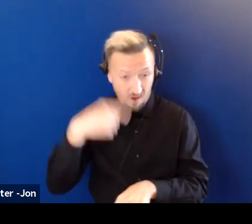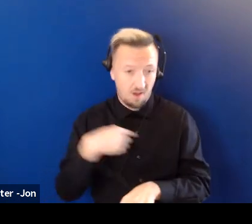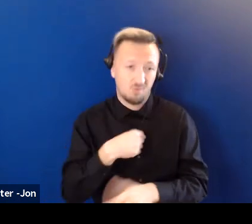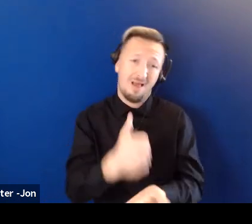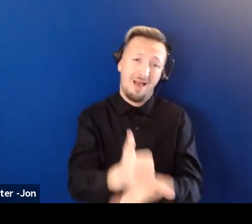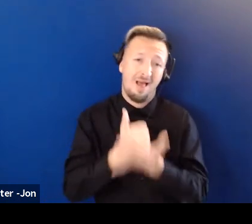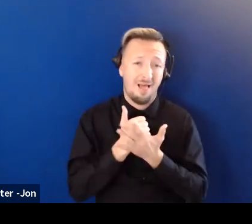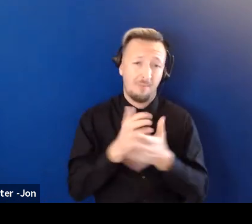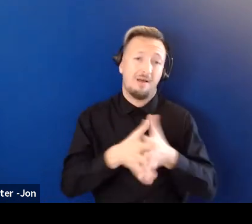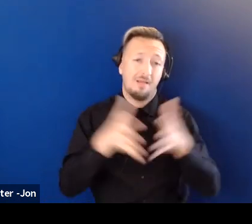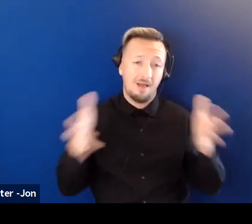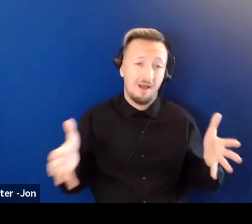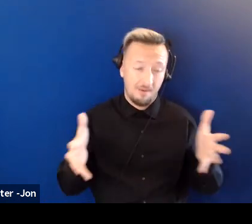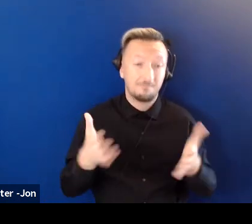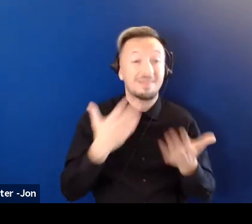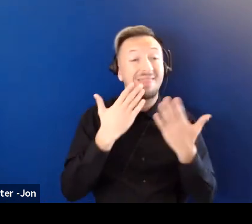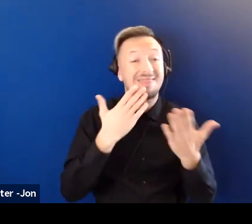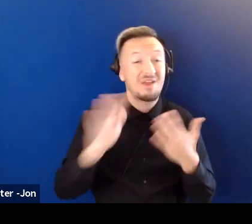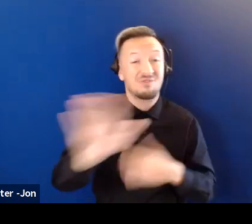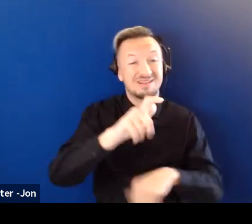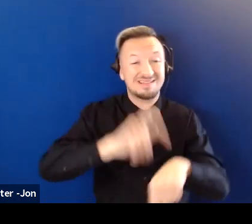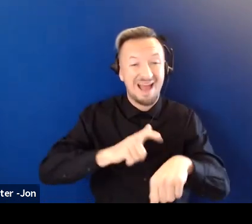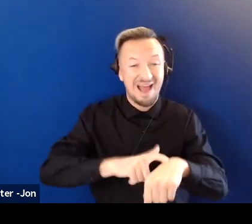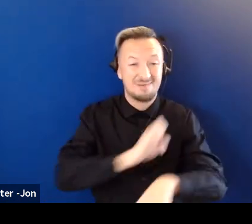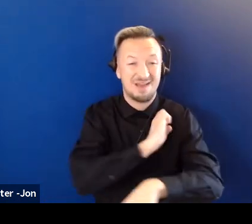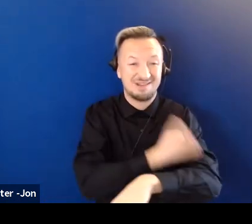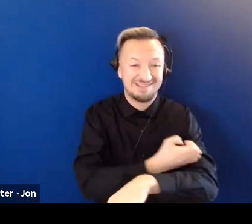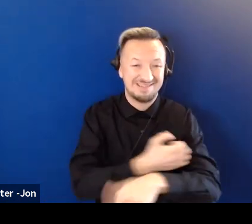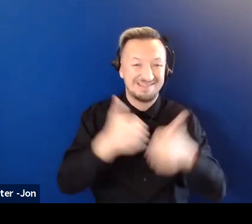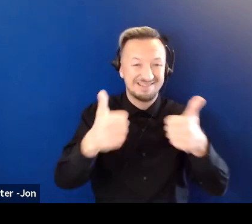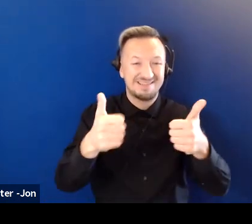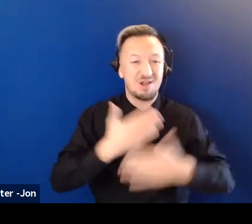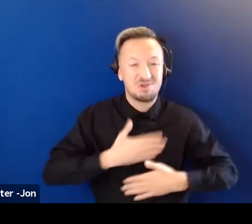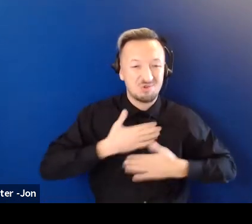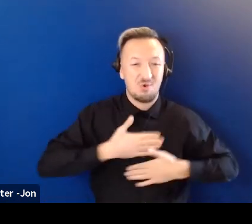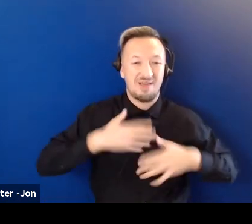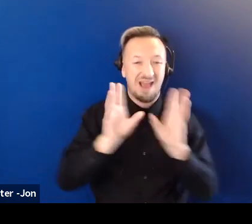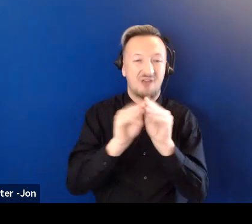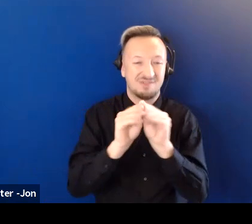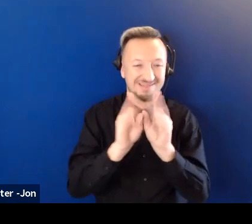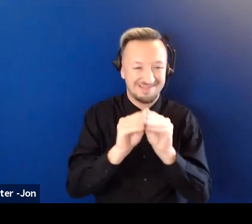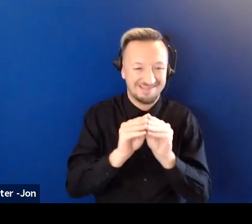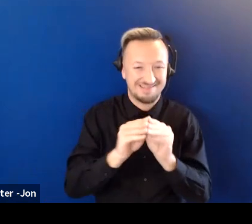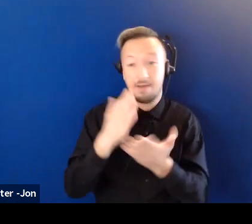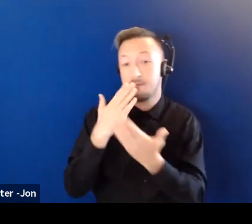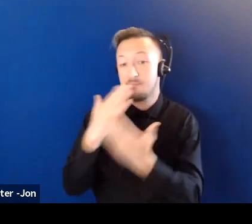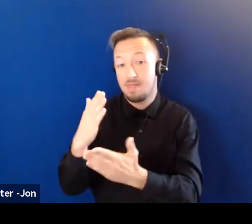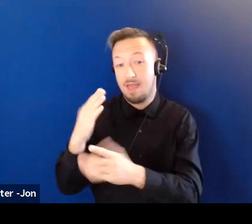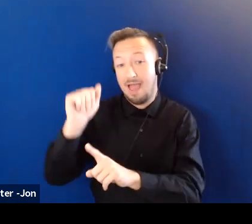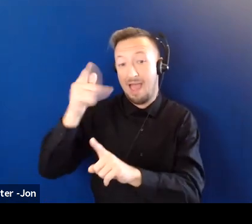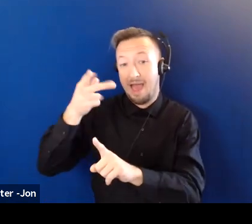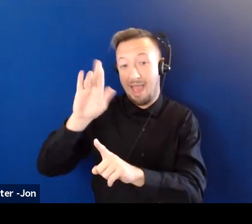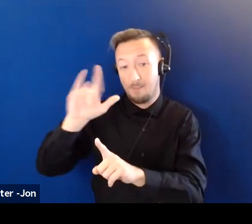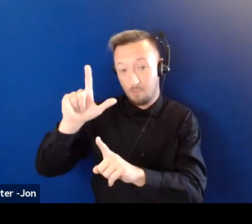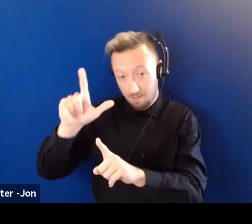extremely helpful. And thank you all for your time and your energy, and I hope you're enjoying the conference. And thank you, April, for having